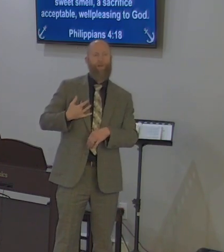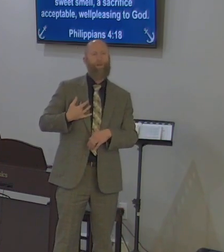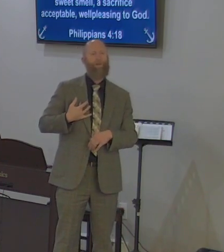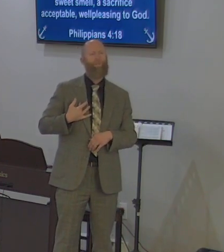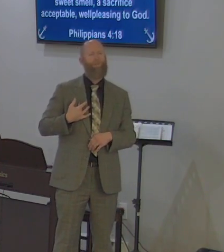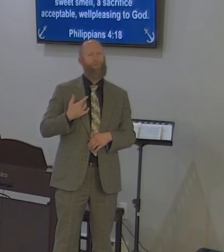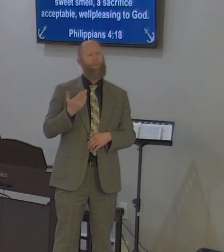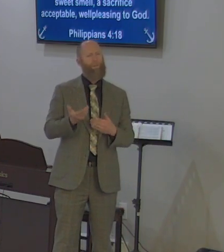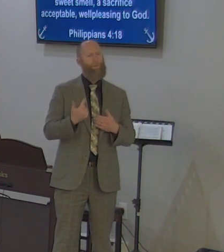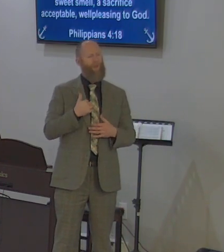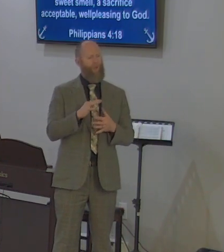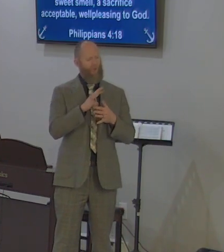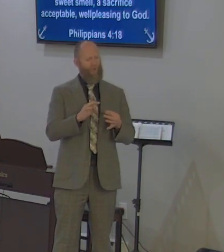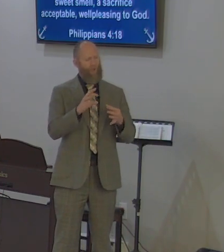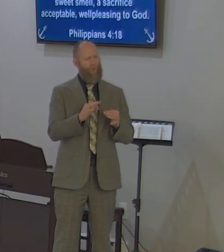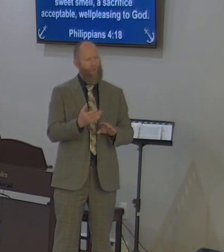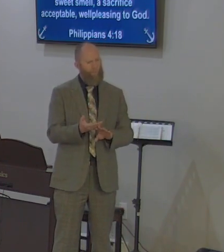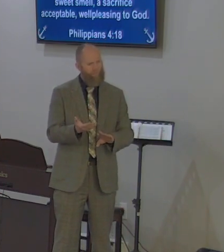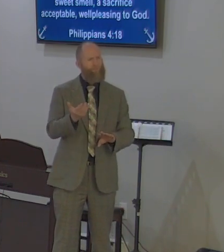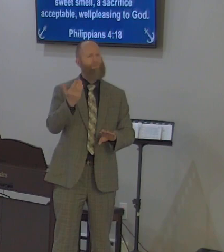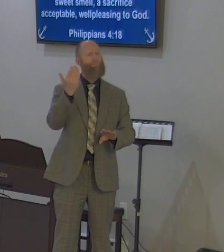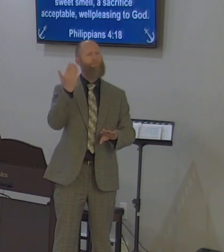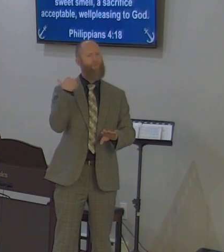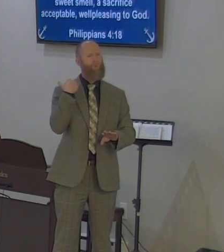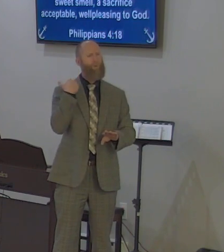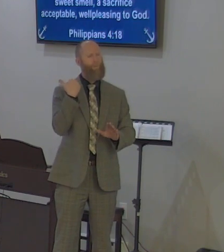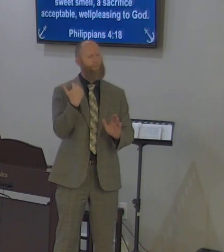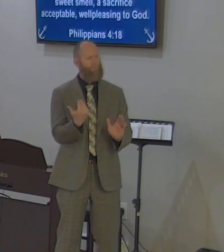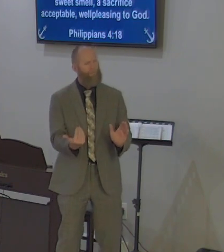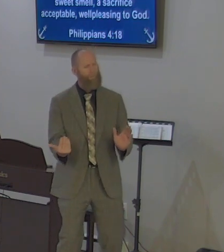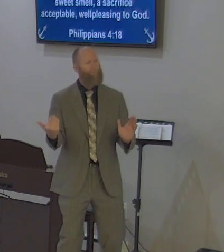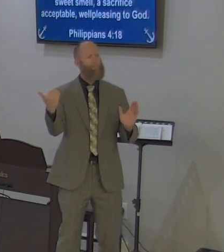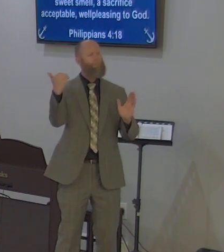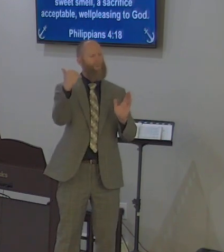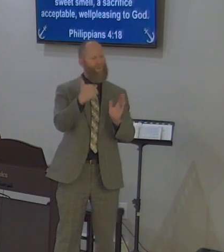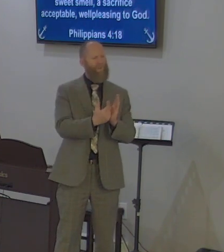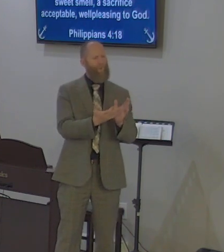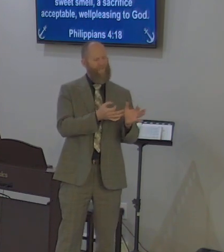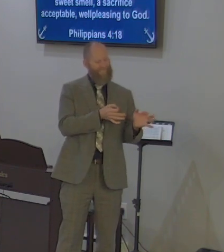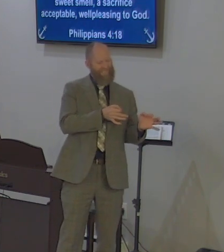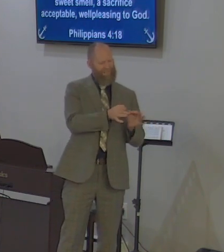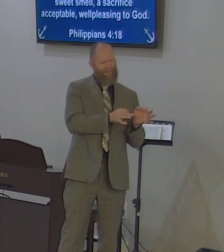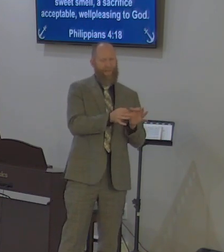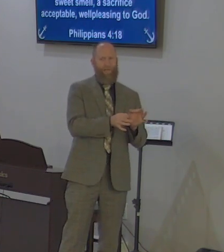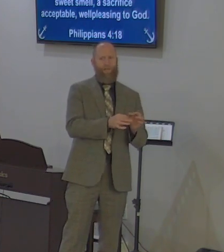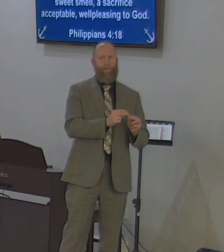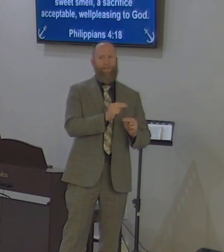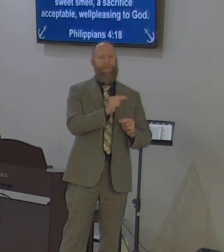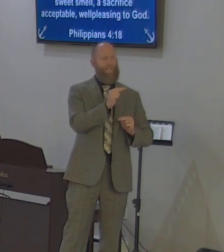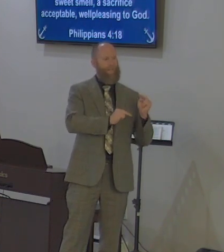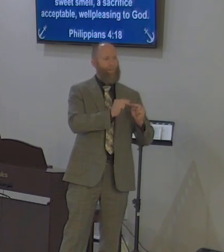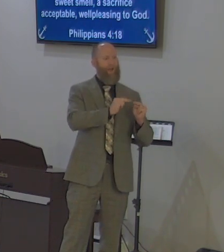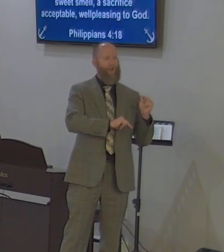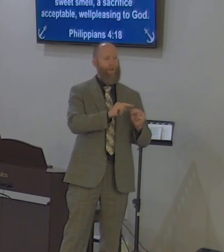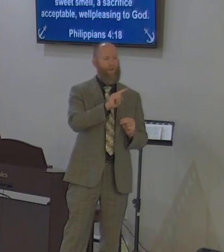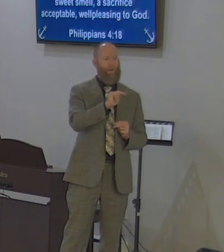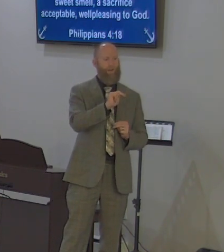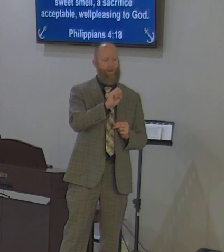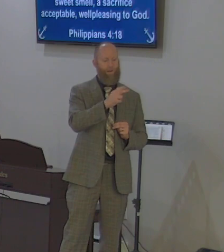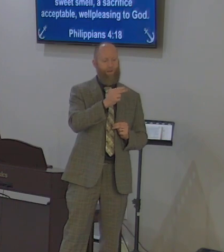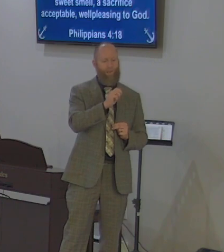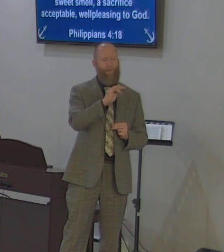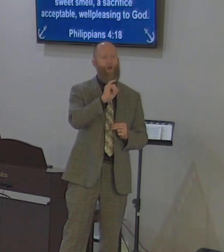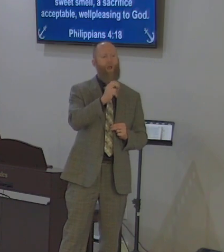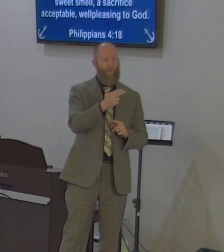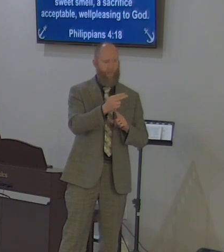but I want to talk to you for a minute. You don't have to go there, about the book of Nehemiah. Because in the book of Nehemiah, you'll know